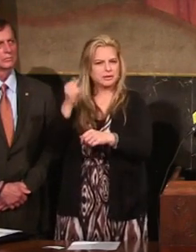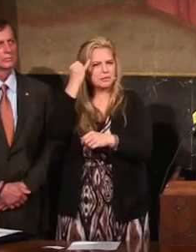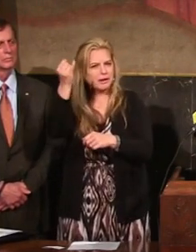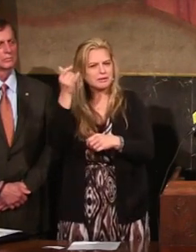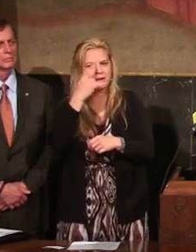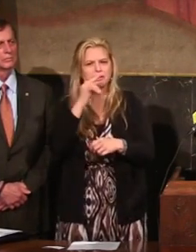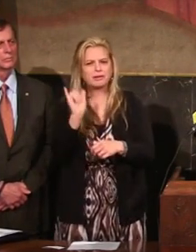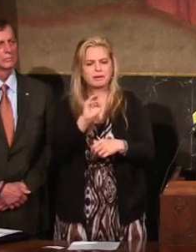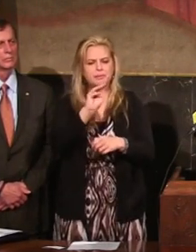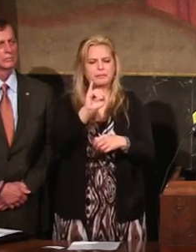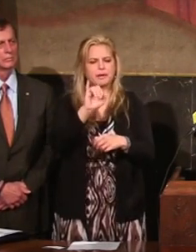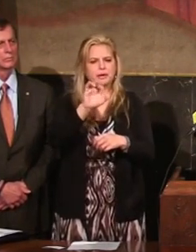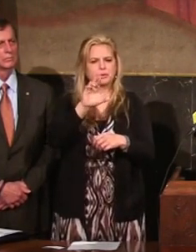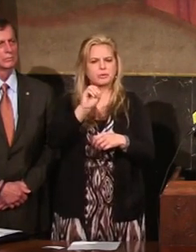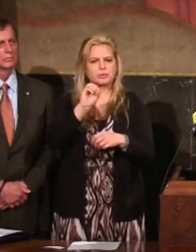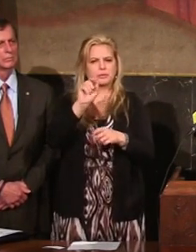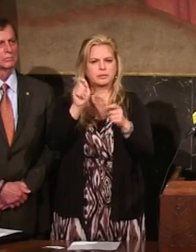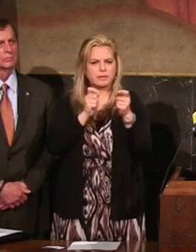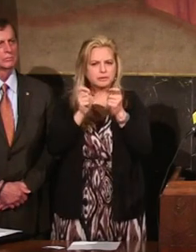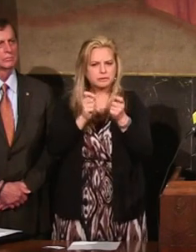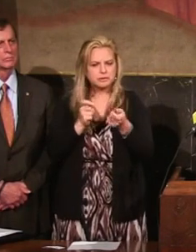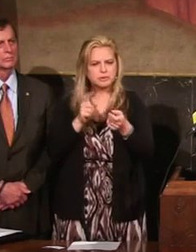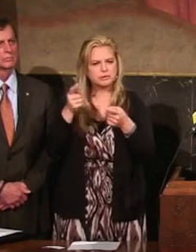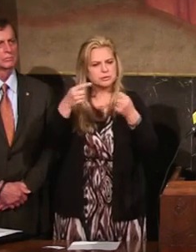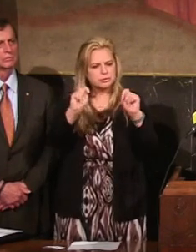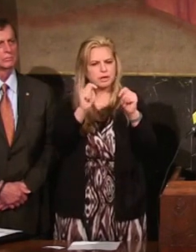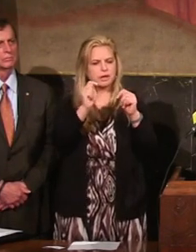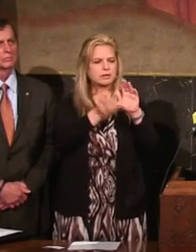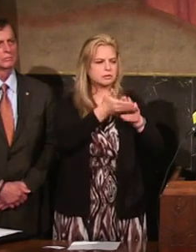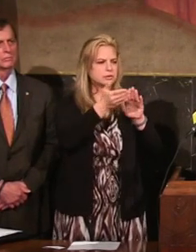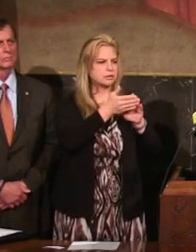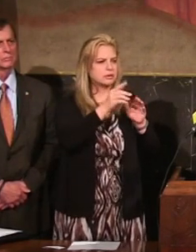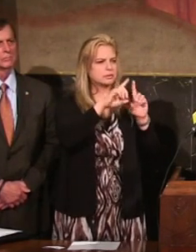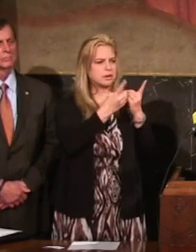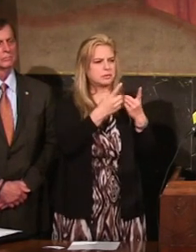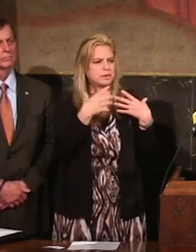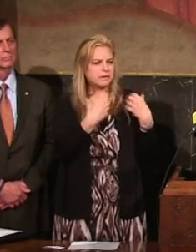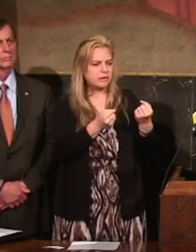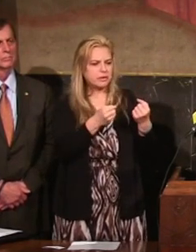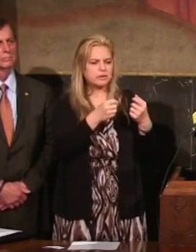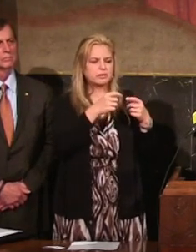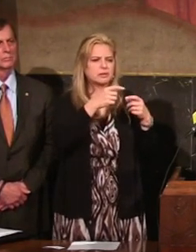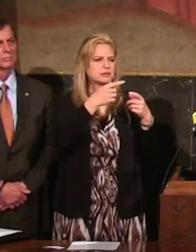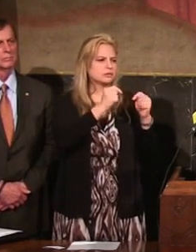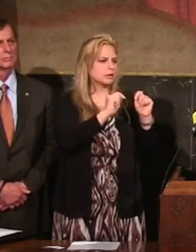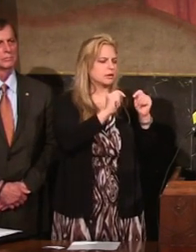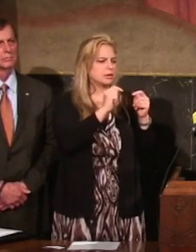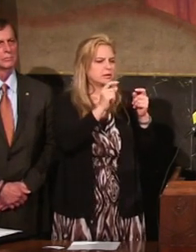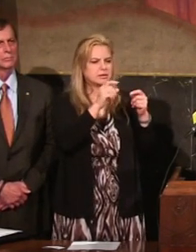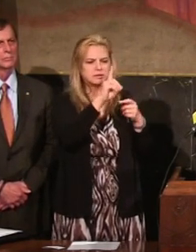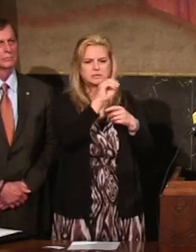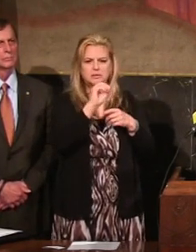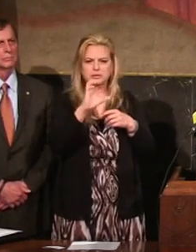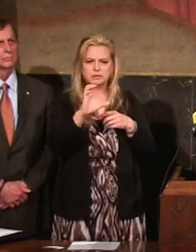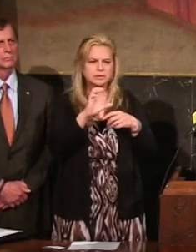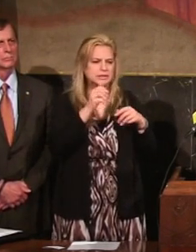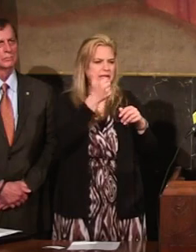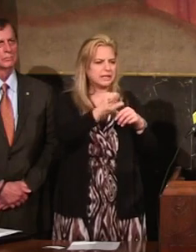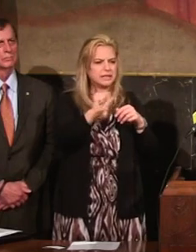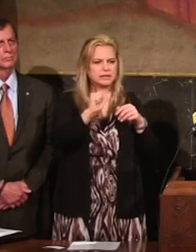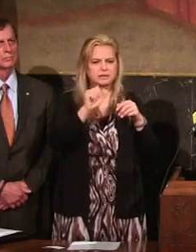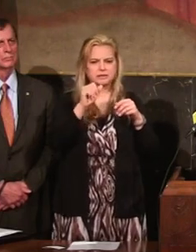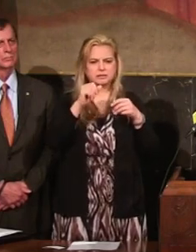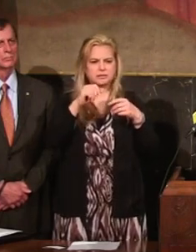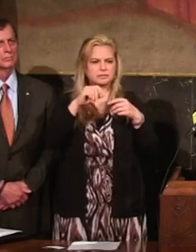micromanagement if you're trying to run the Department of Health, you're trying to run the Department of Corrections, you're trying to run any agency of state government, and a vacancy